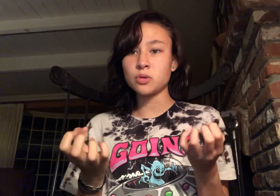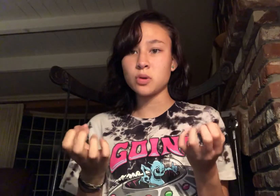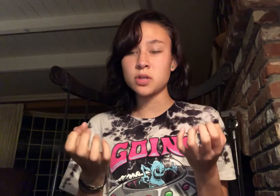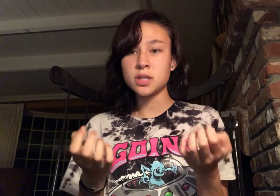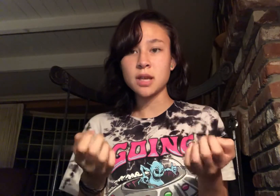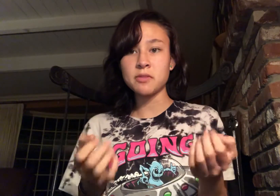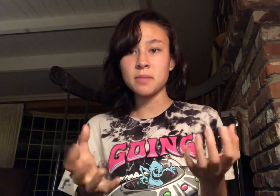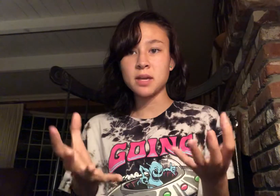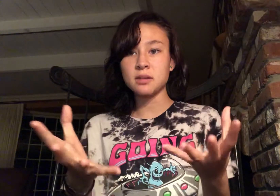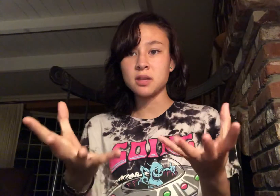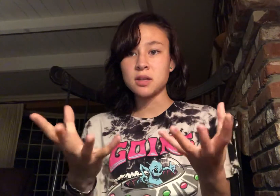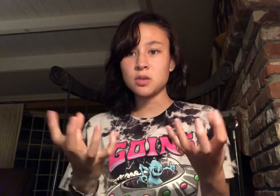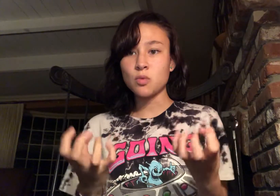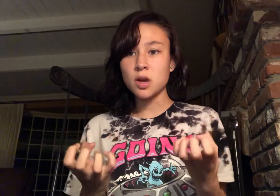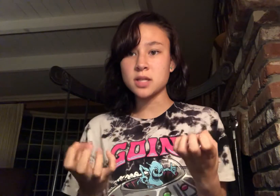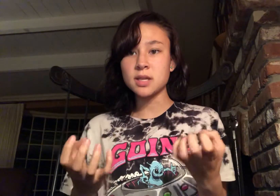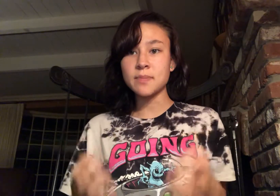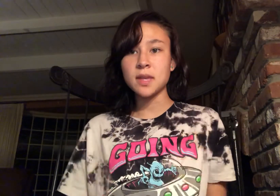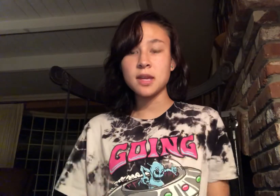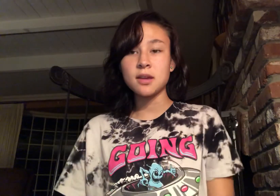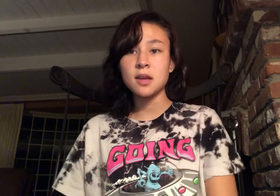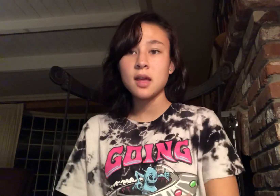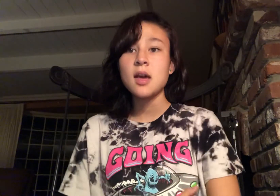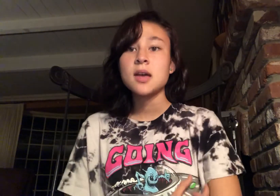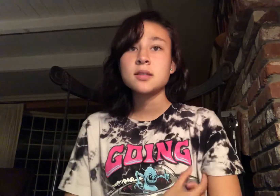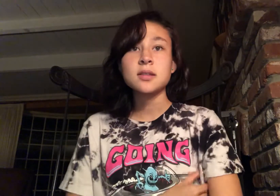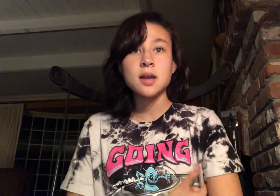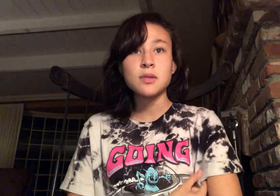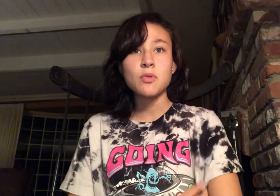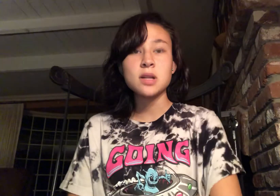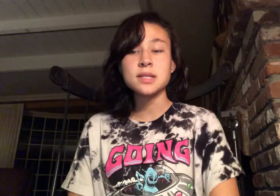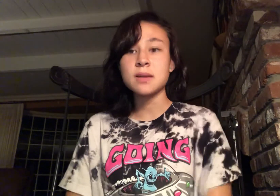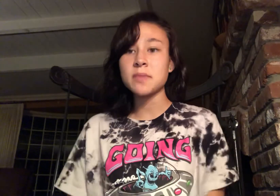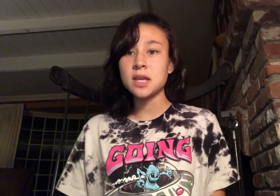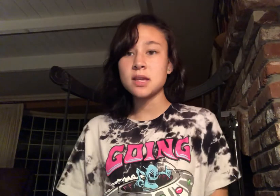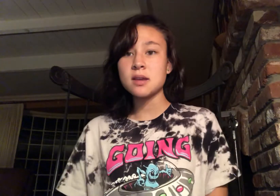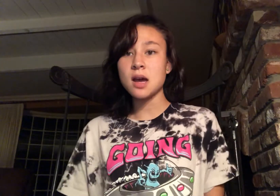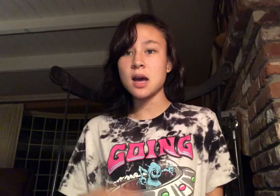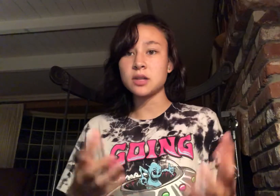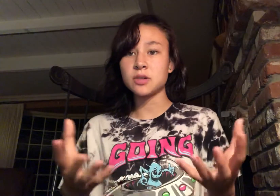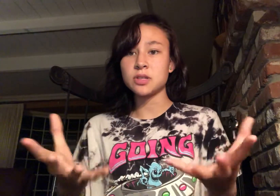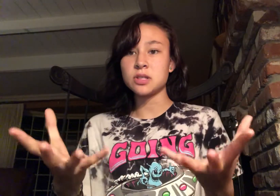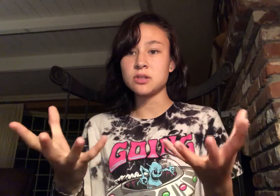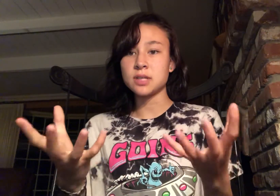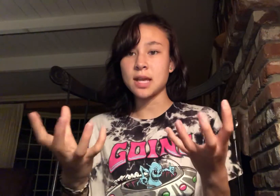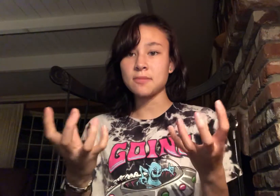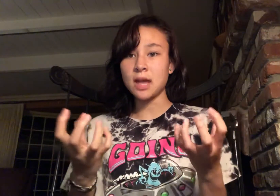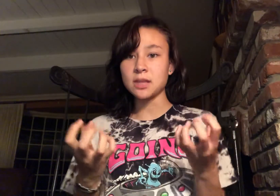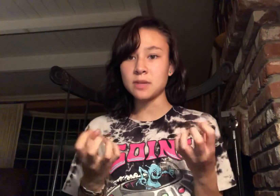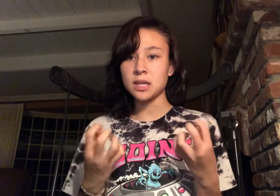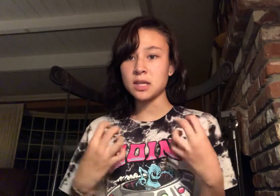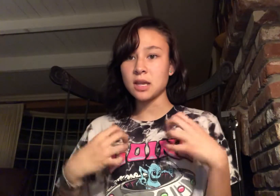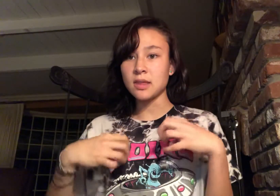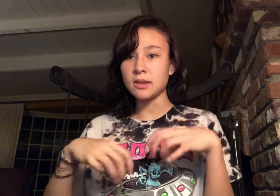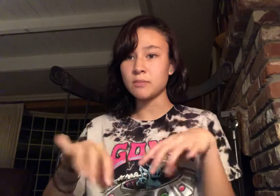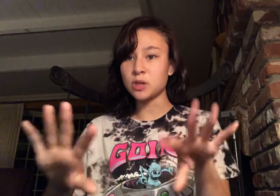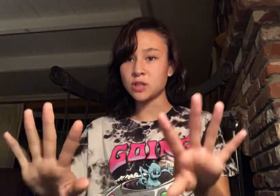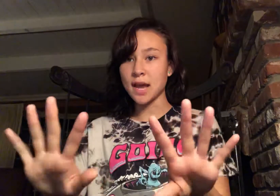towards yourself a bit to want something. To not want something, you're going to do the same at the beginning and then push